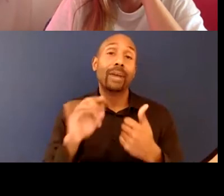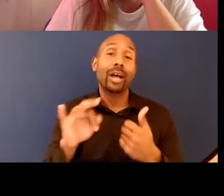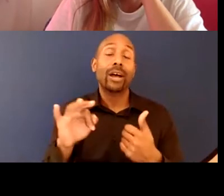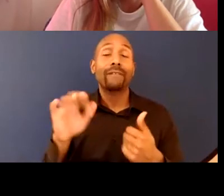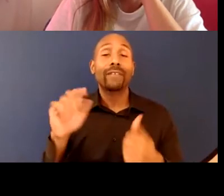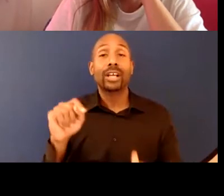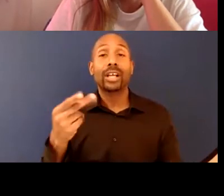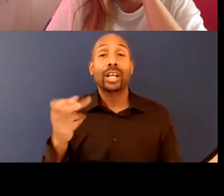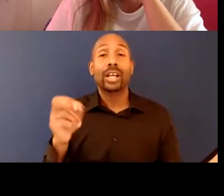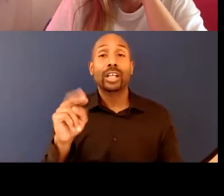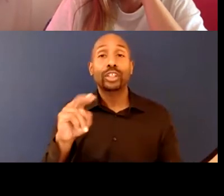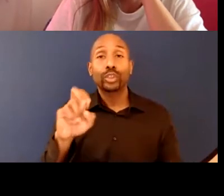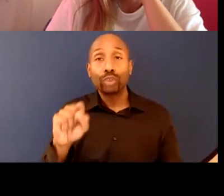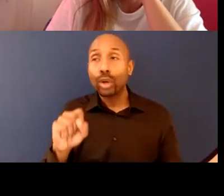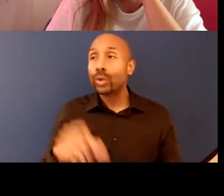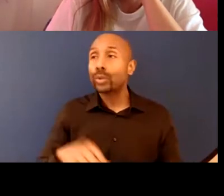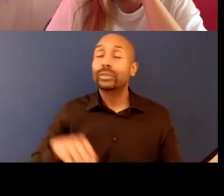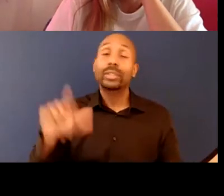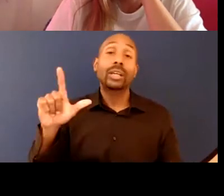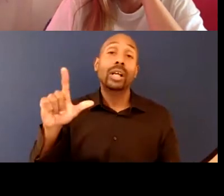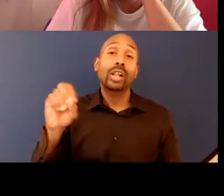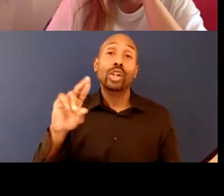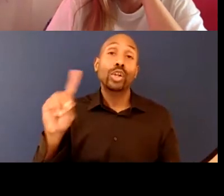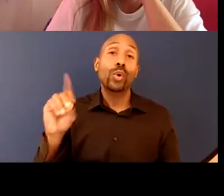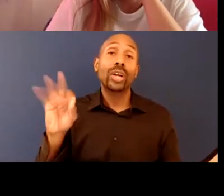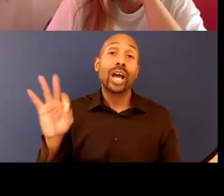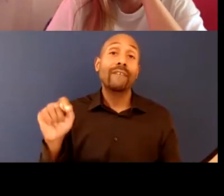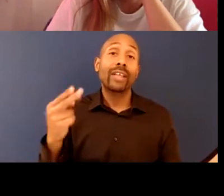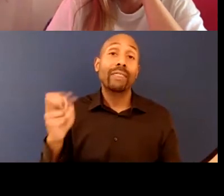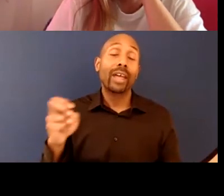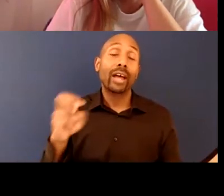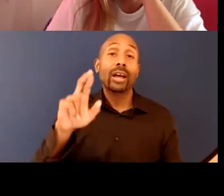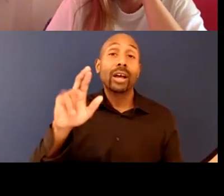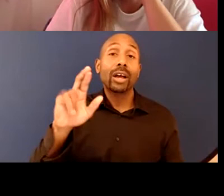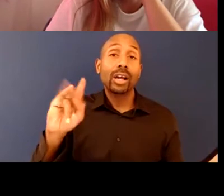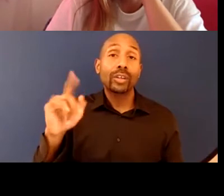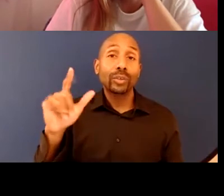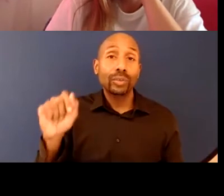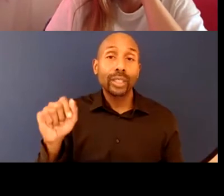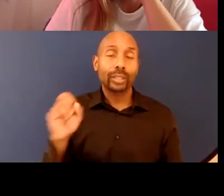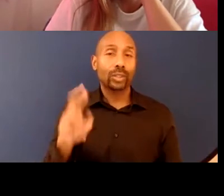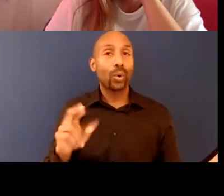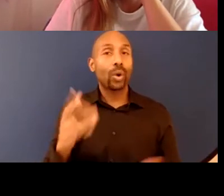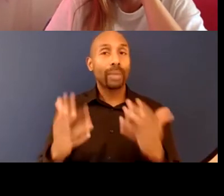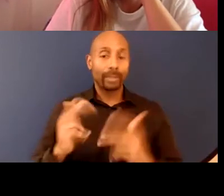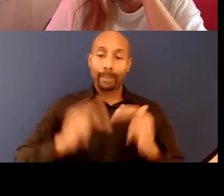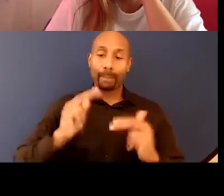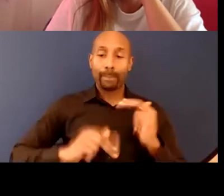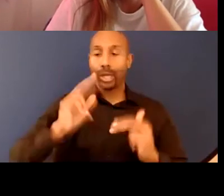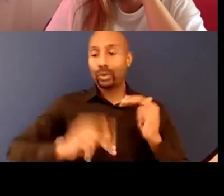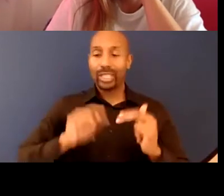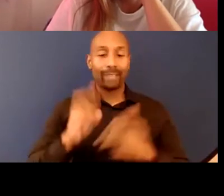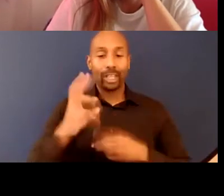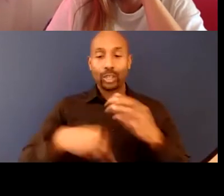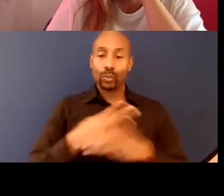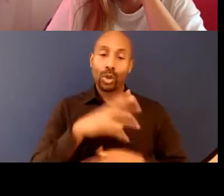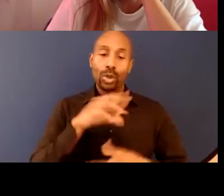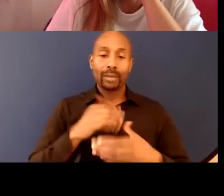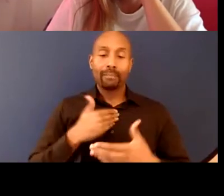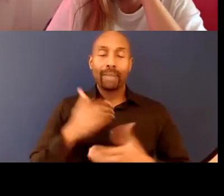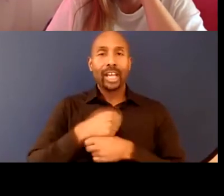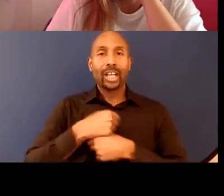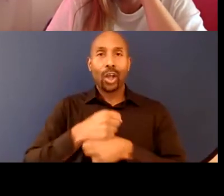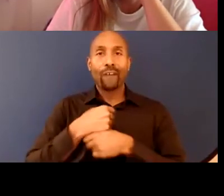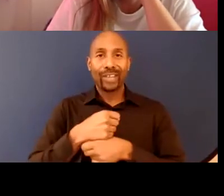on a quote unquote mundane level of I am building out this world in my coffee shop. I'm trying to communicate to